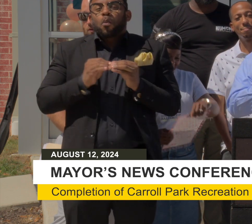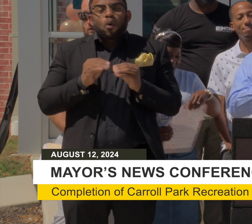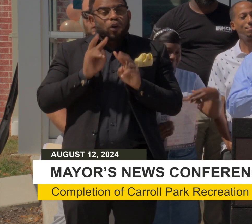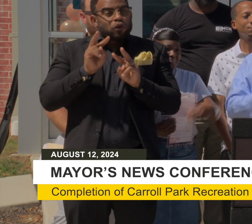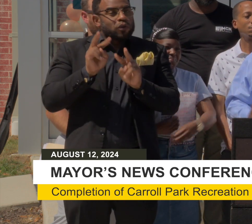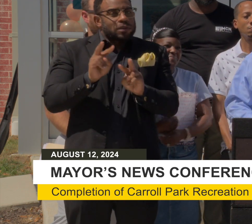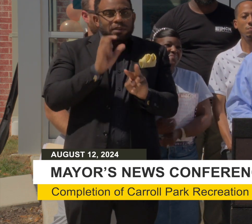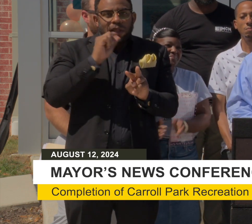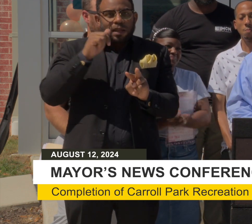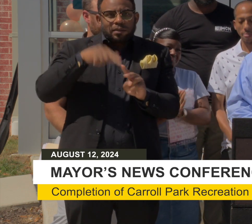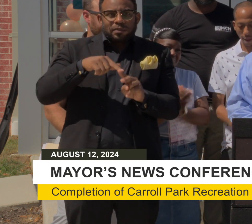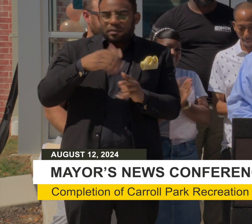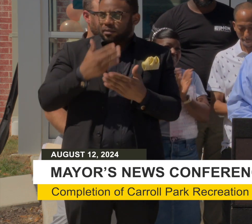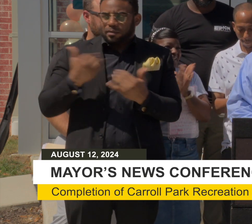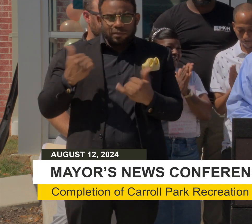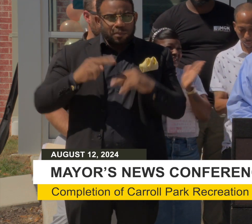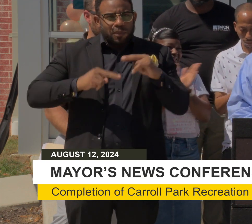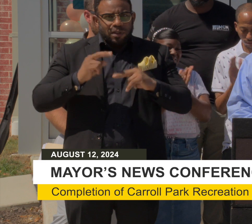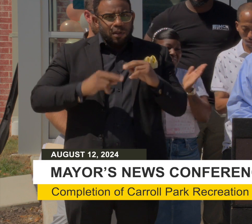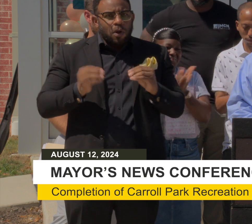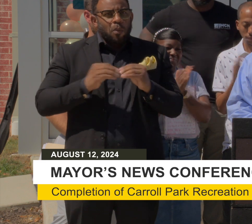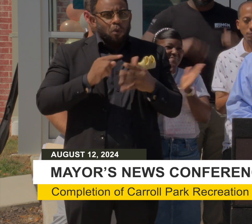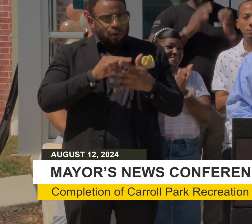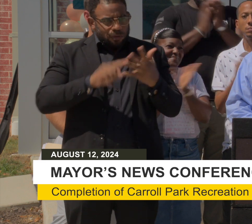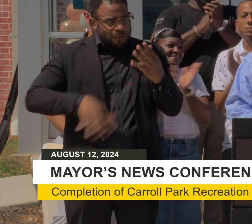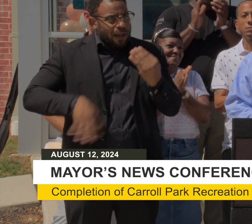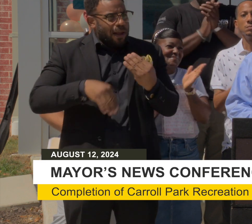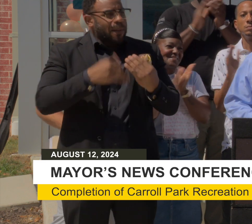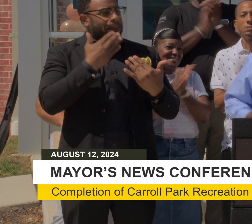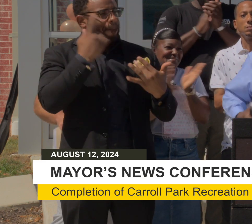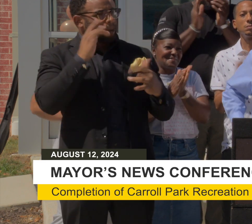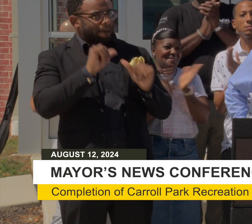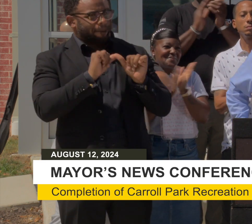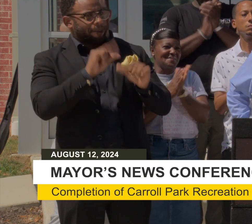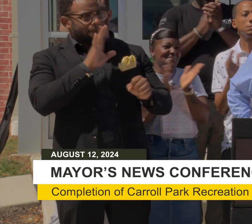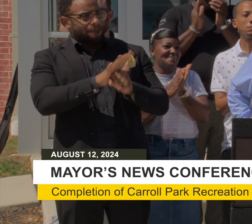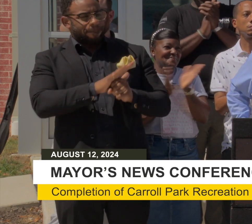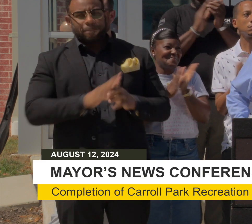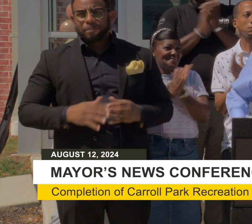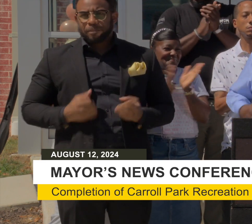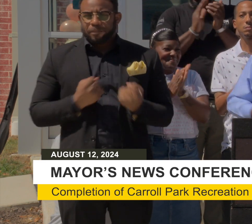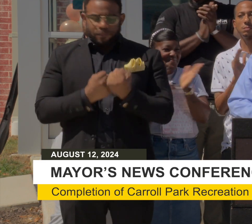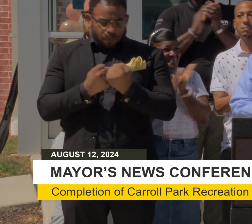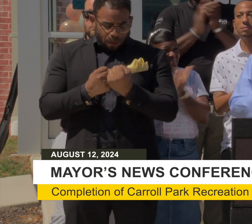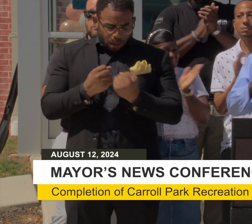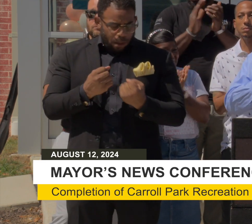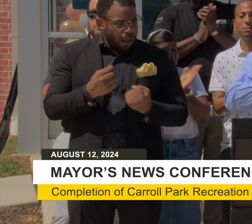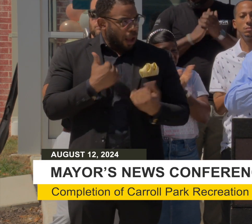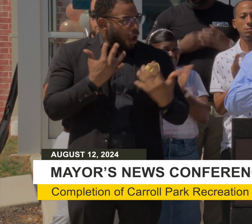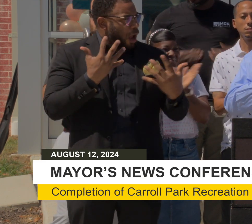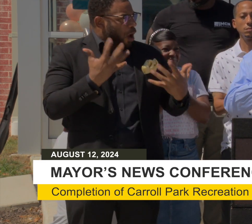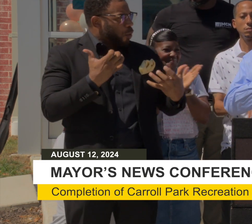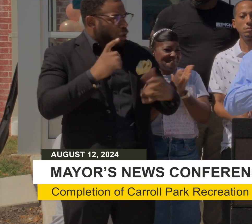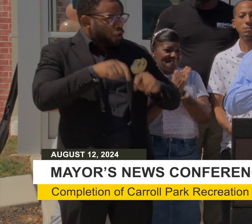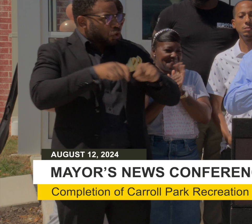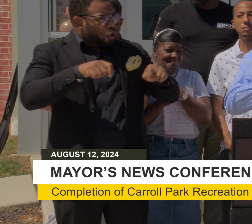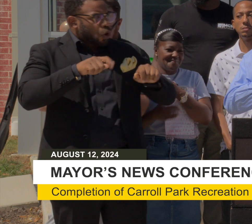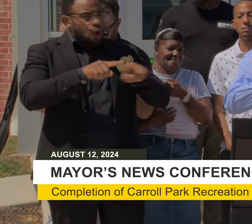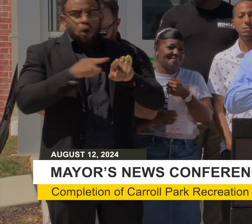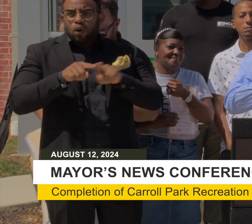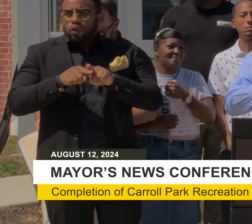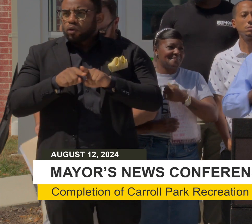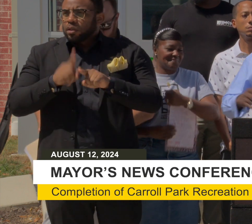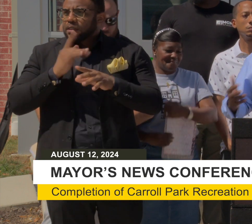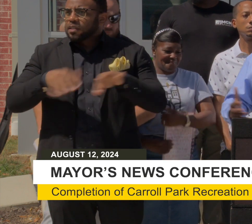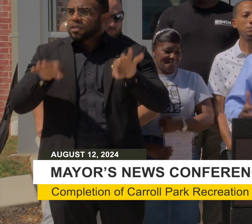So it's just not stopping here. So thank them for that continued commitment and support. And I want to close by also,